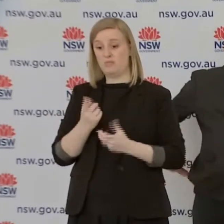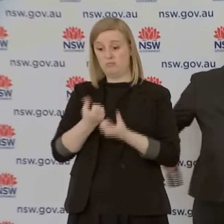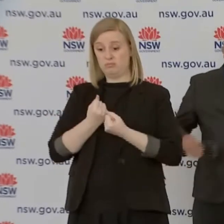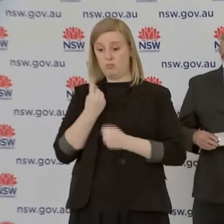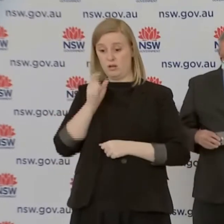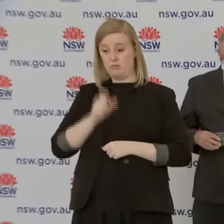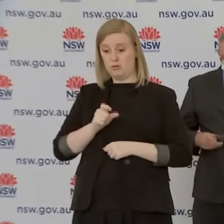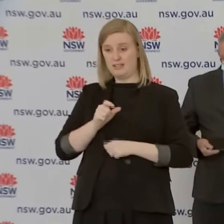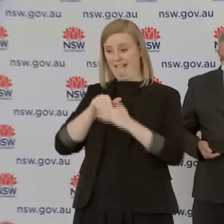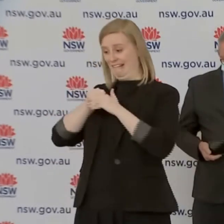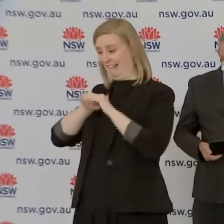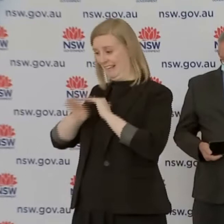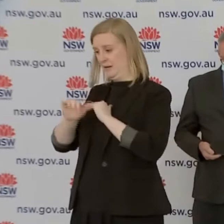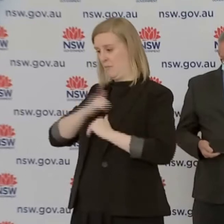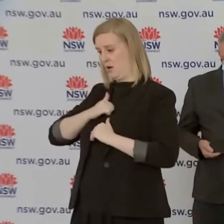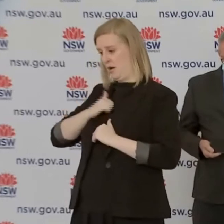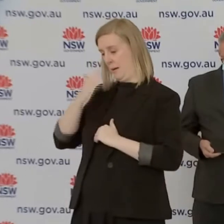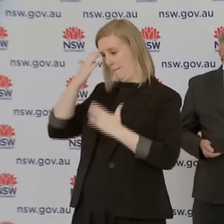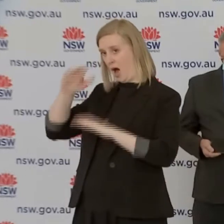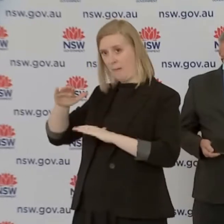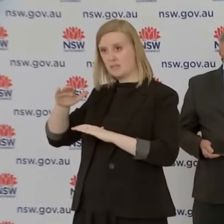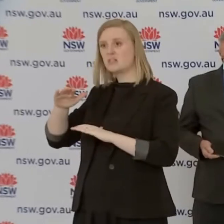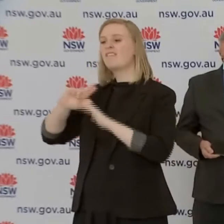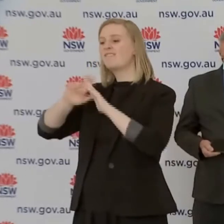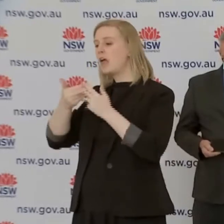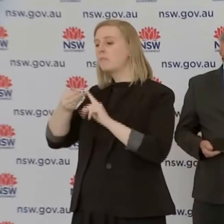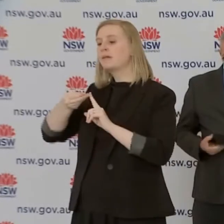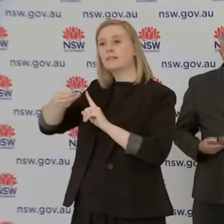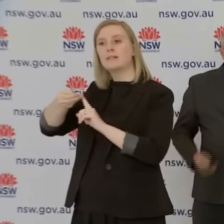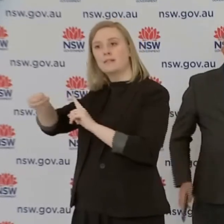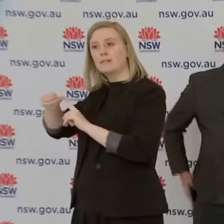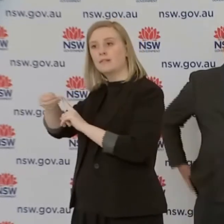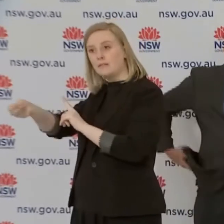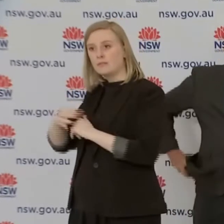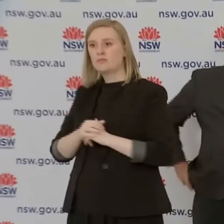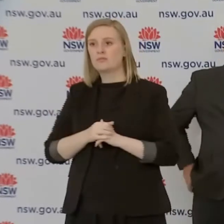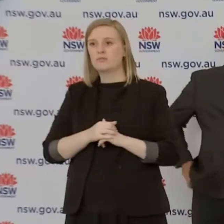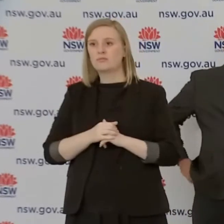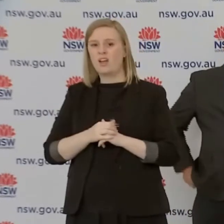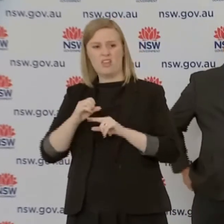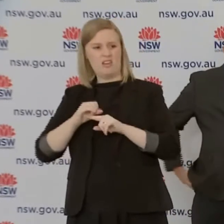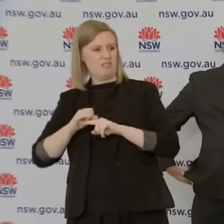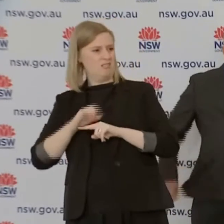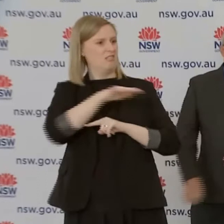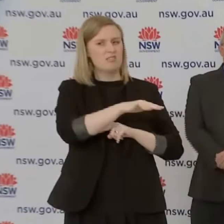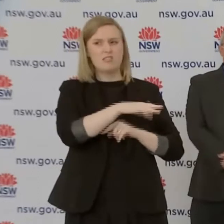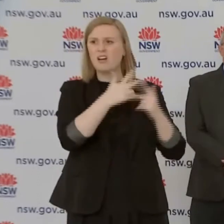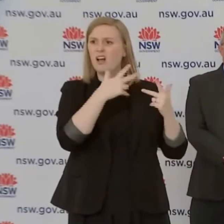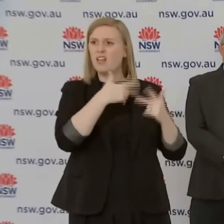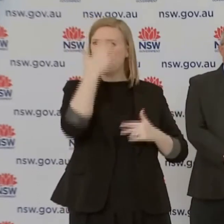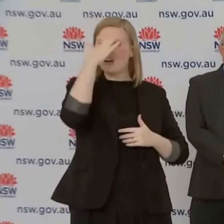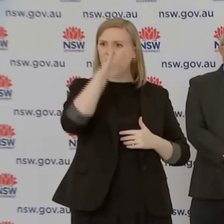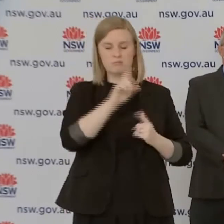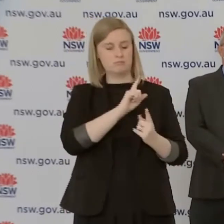are interviewing a number of cases that were detected overnight through swabbing of that entire